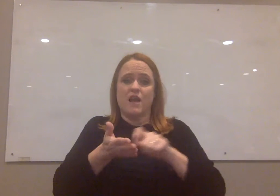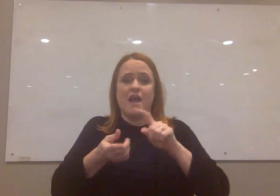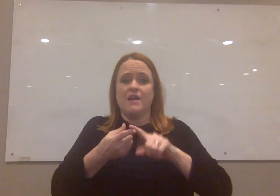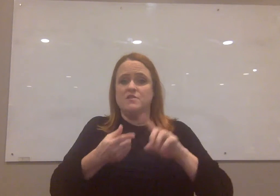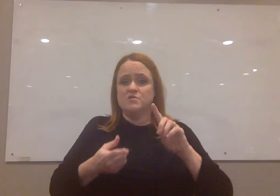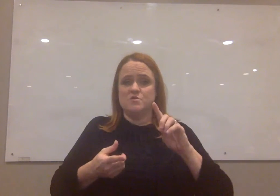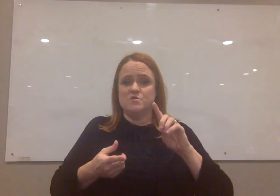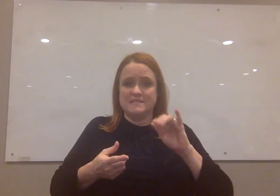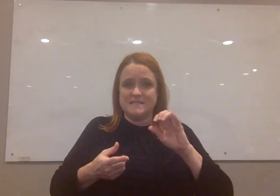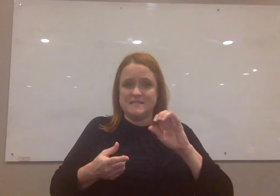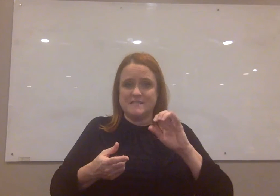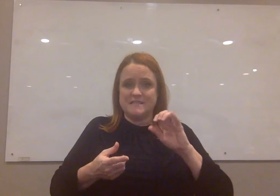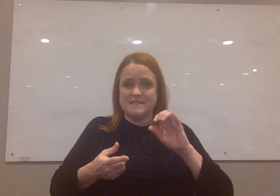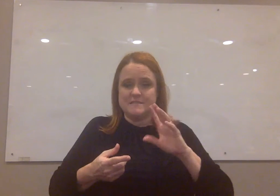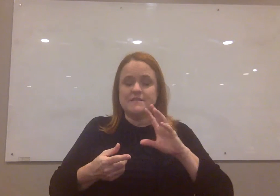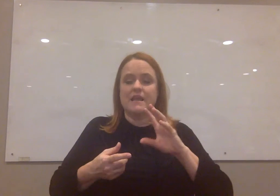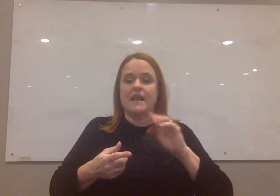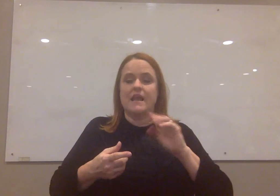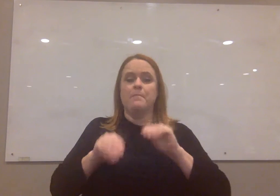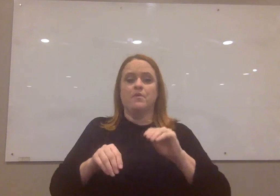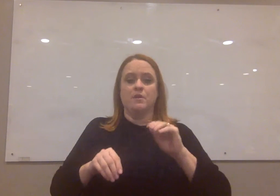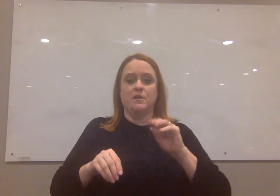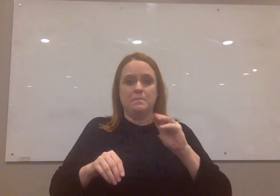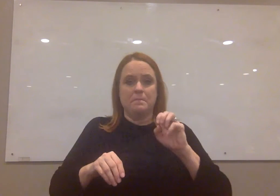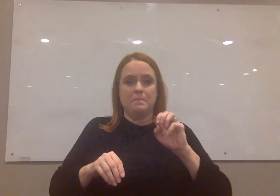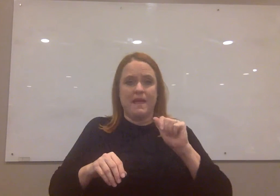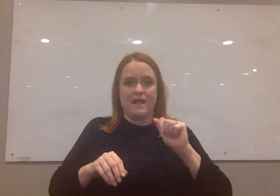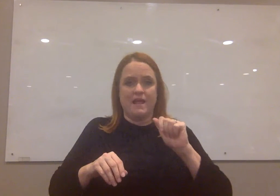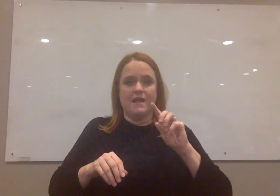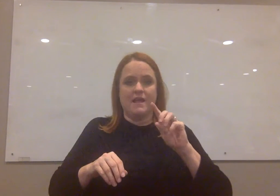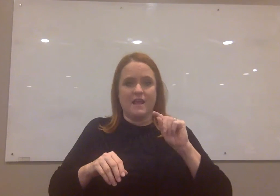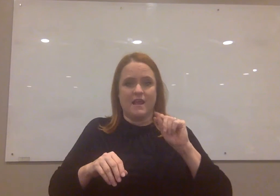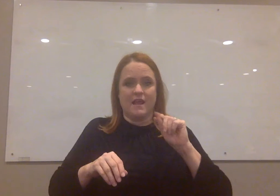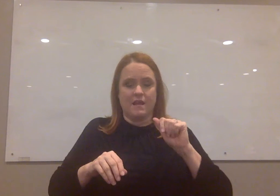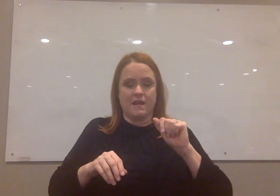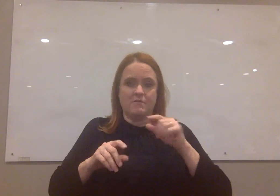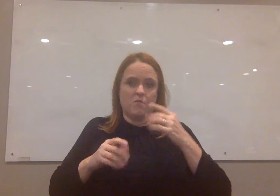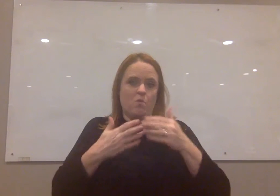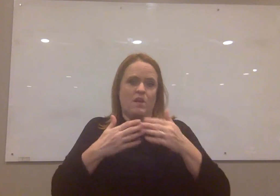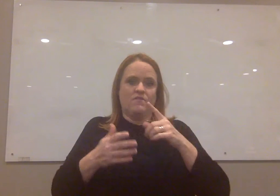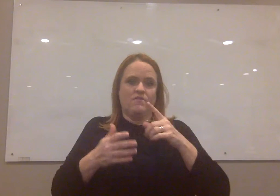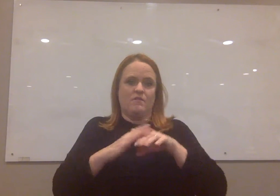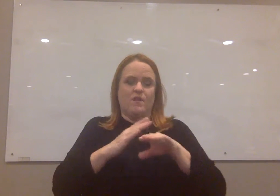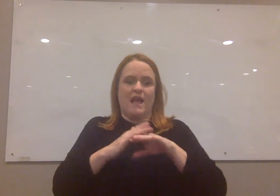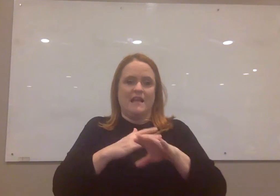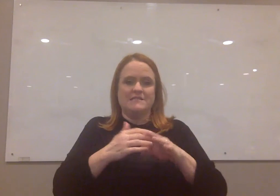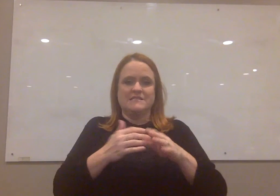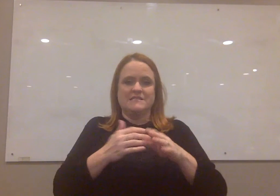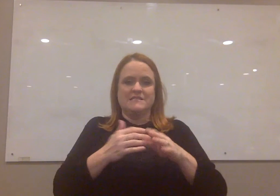in process and you need to be able to access very, very cheaply into an Amnesia database, right? And share that